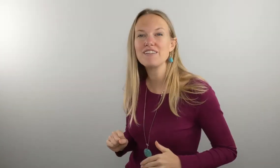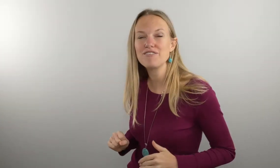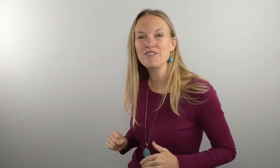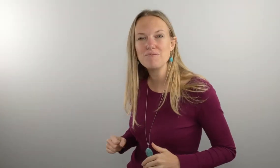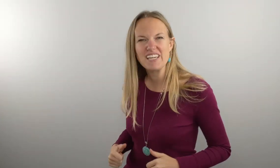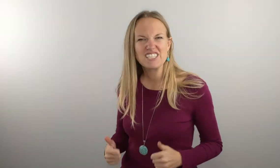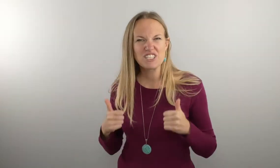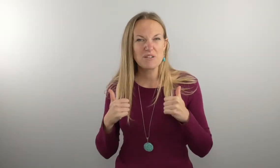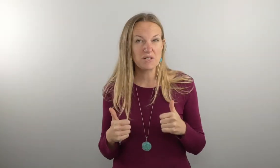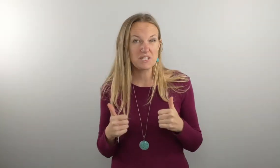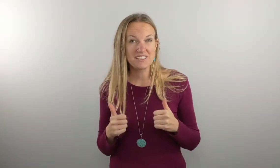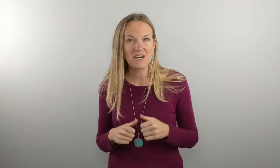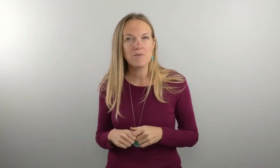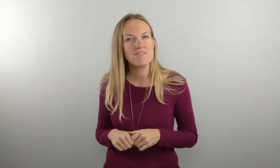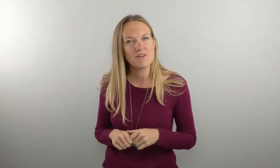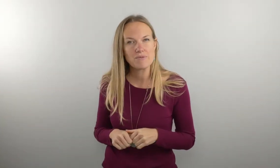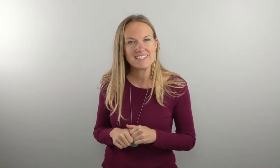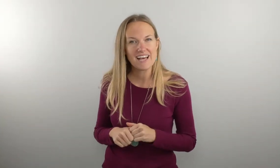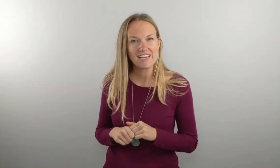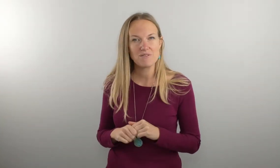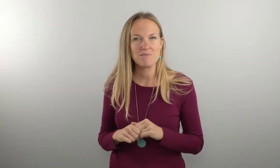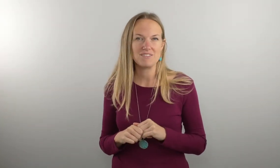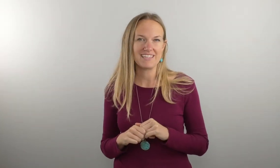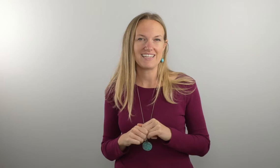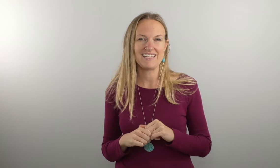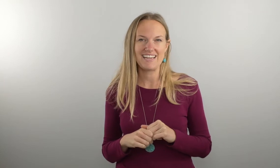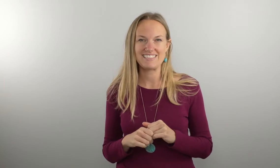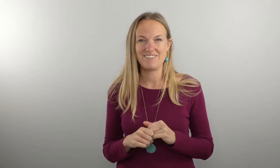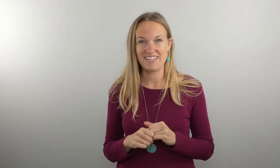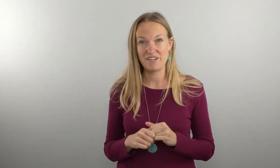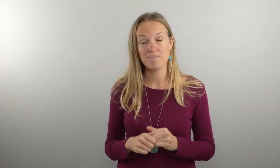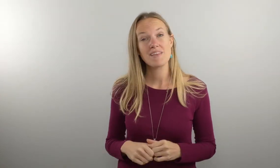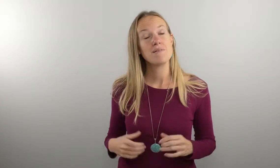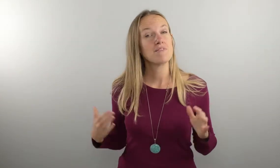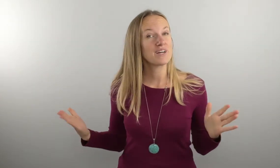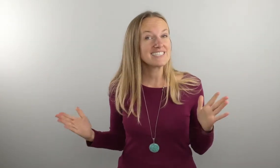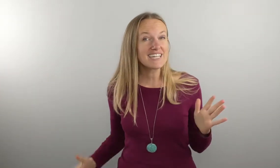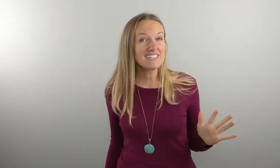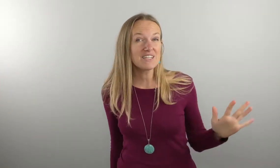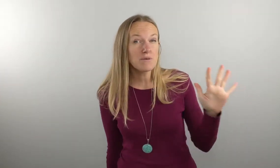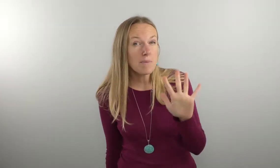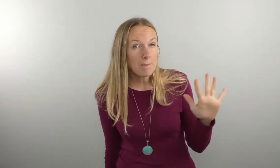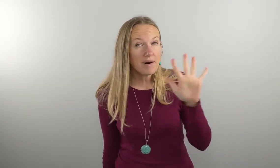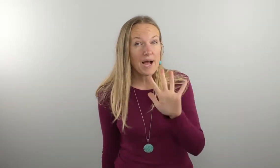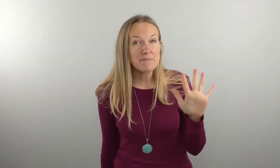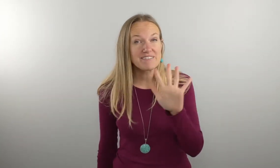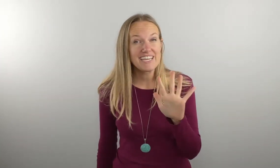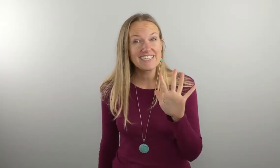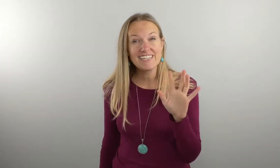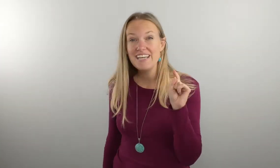through and making sure that we're good to go before we sign with the music in the next video. Before I get started though, remember I'm left-handed.